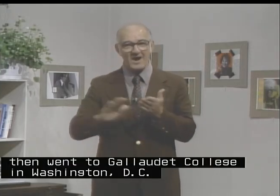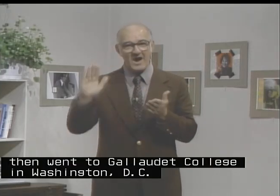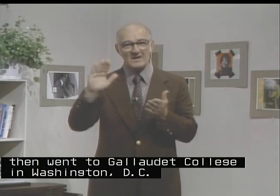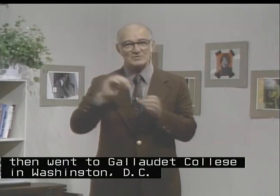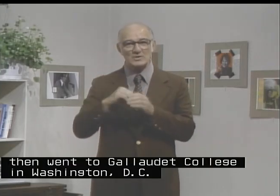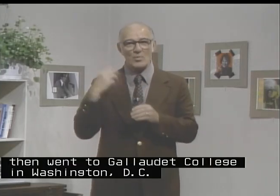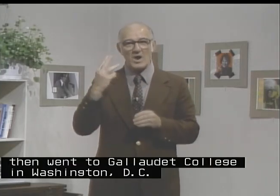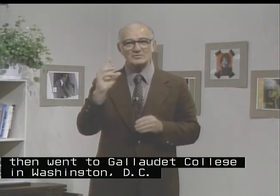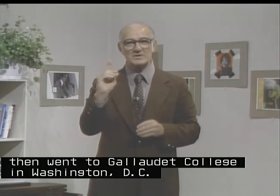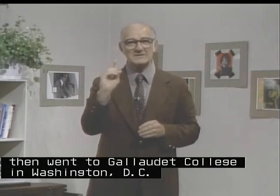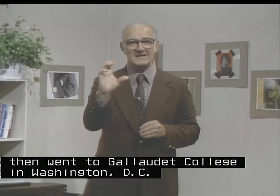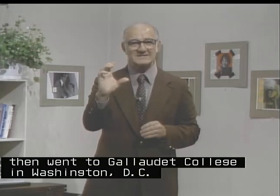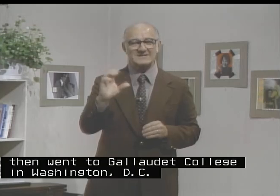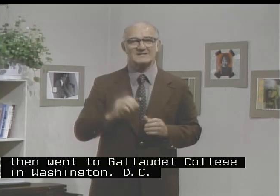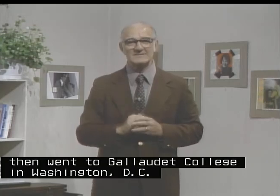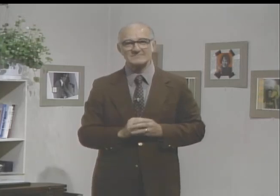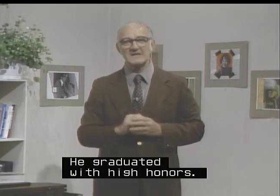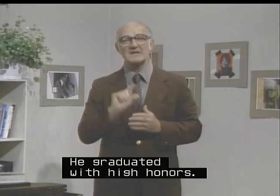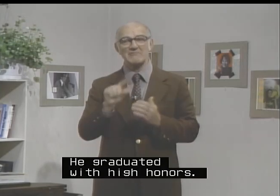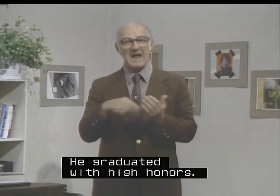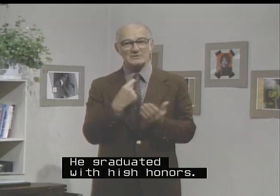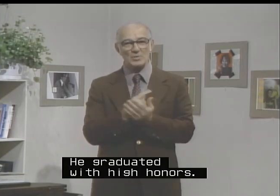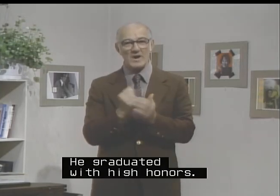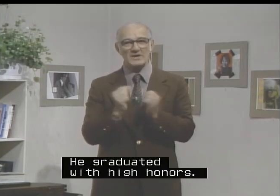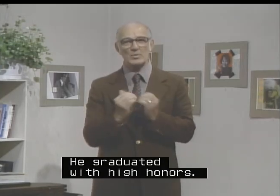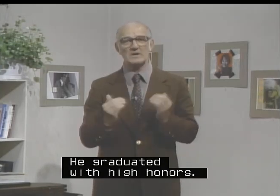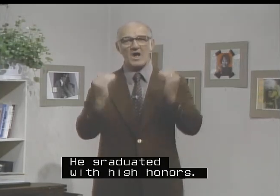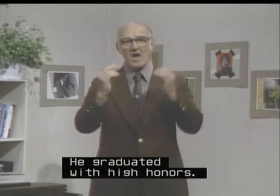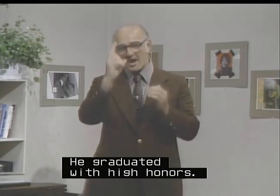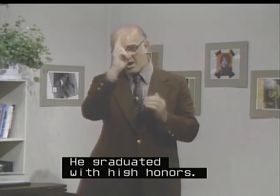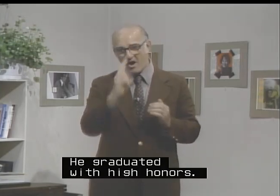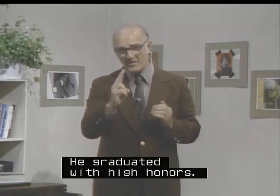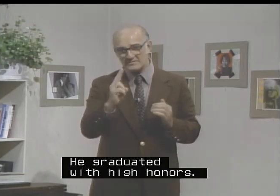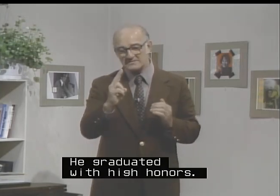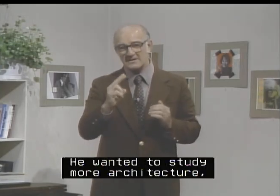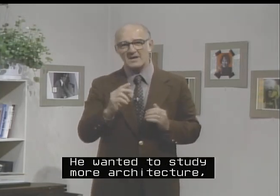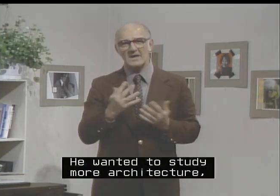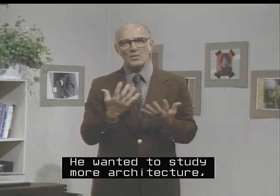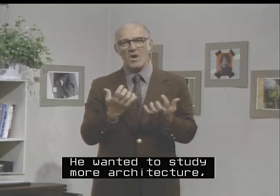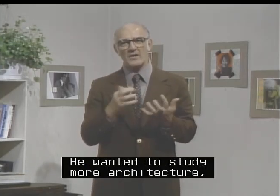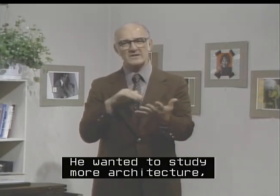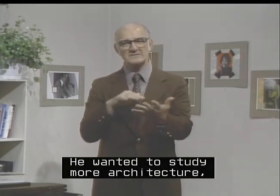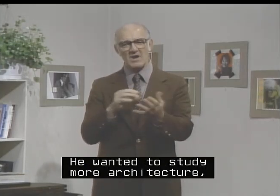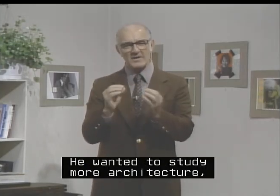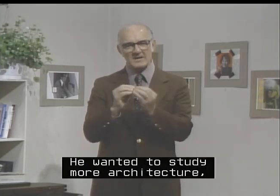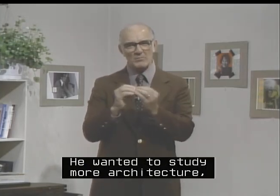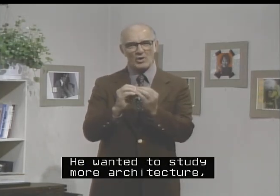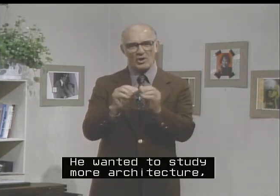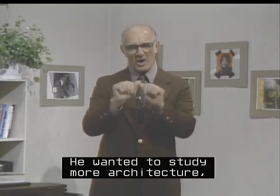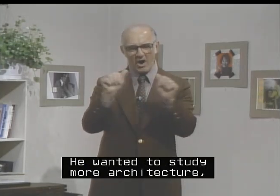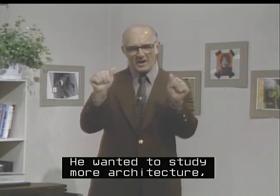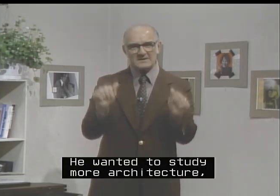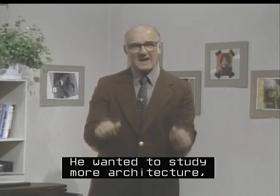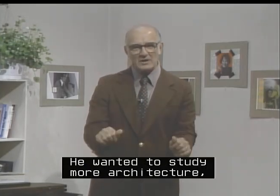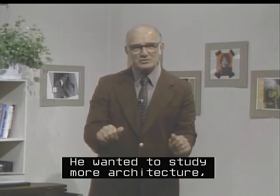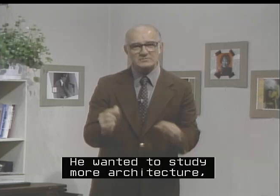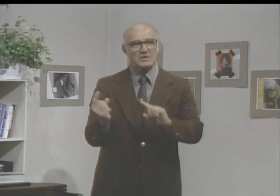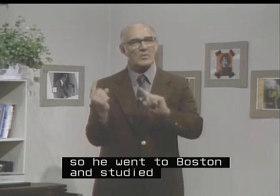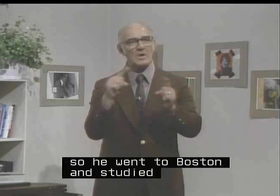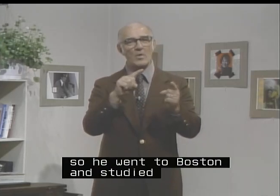College in Washington, D.C. Graduated with high honors. He wanted to study more architecture, so he went